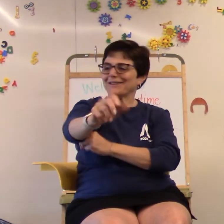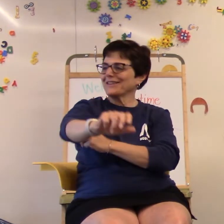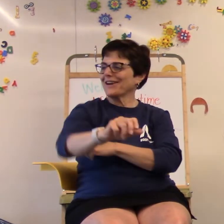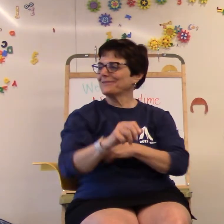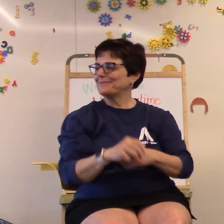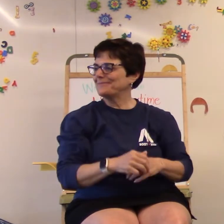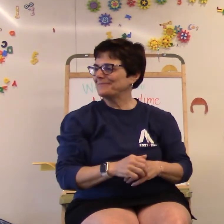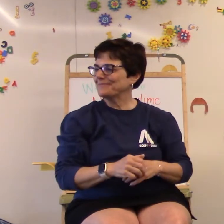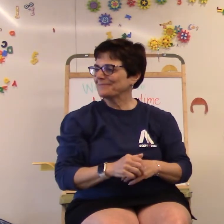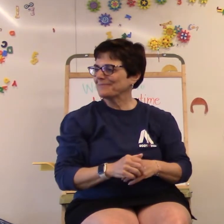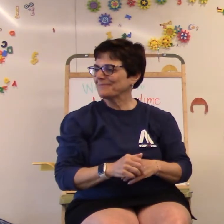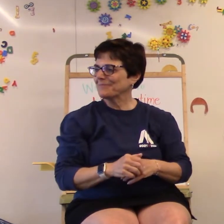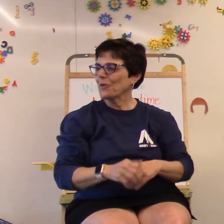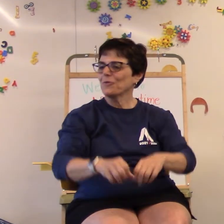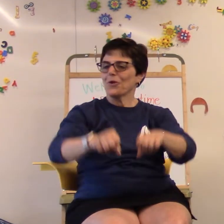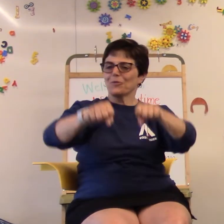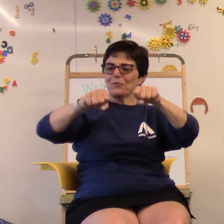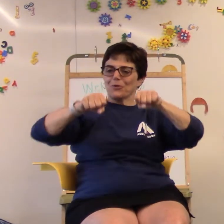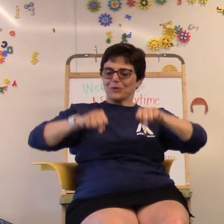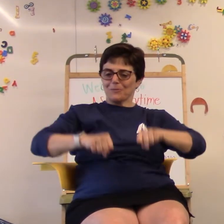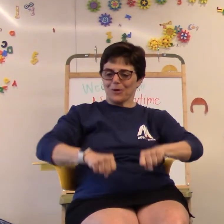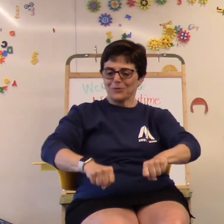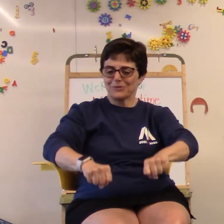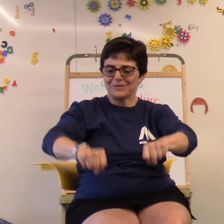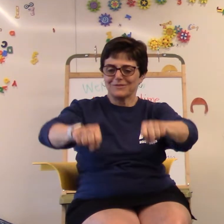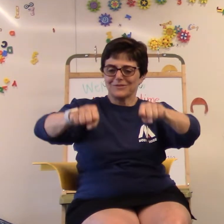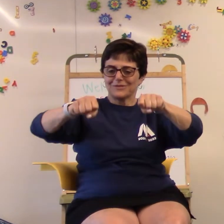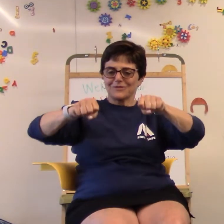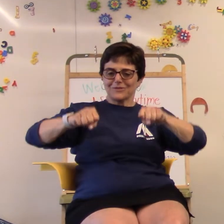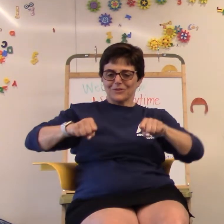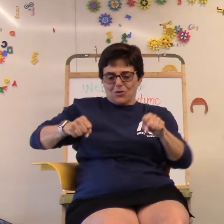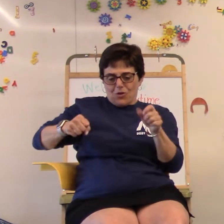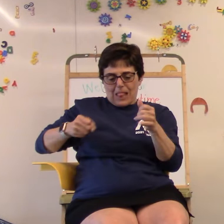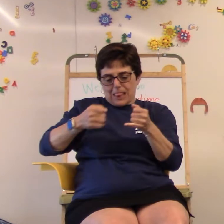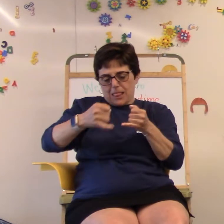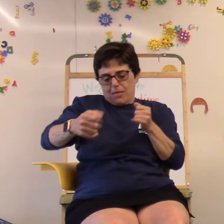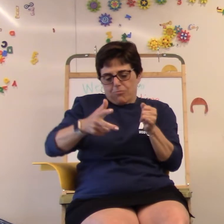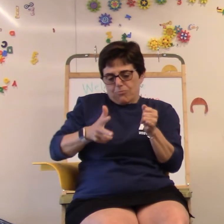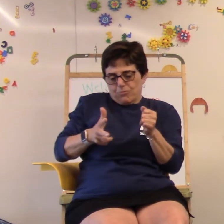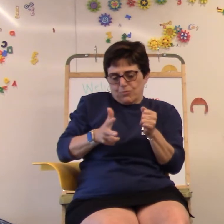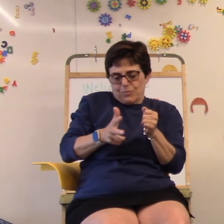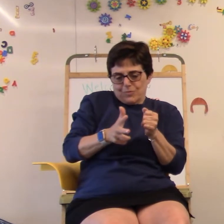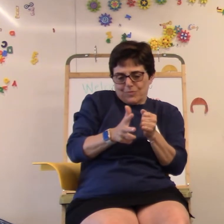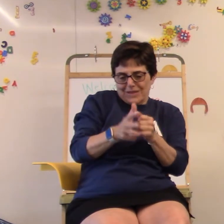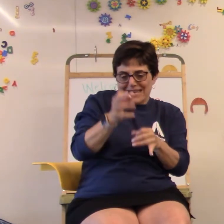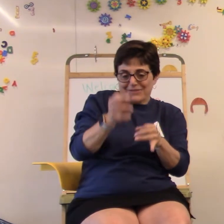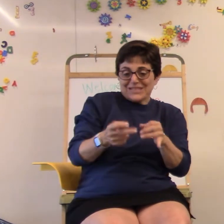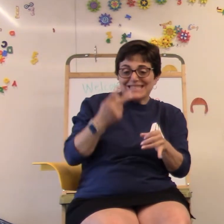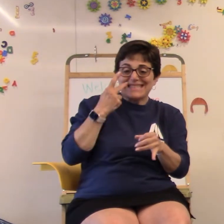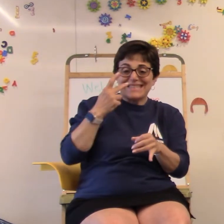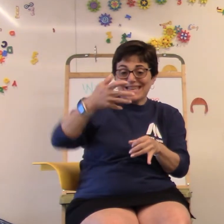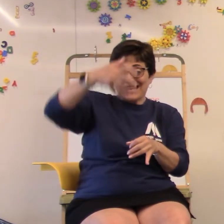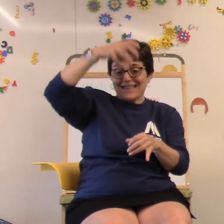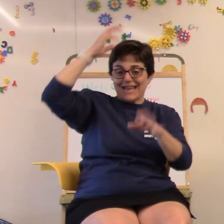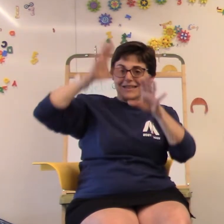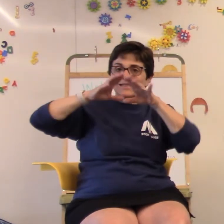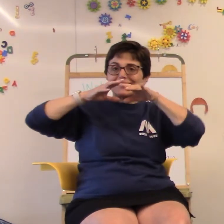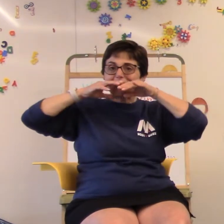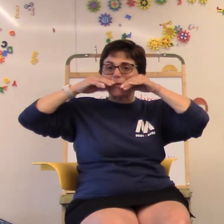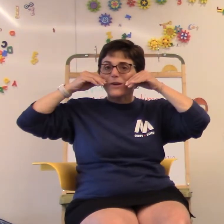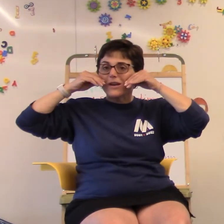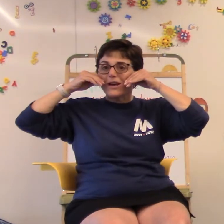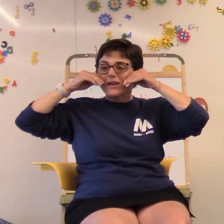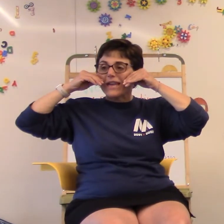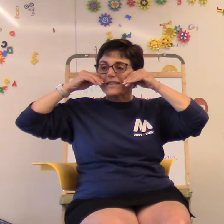Okay, here we go. Row, row, row your boat closer to the shore. Oh. If you see a lion smile, don't forget